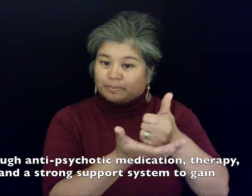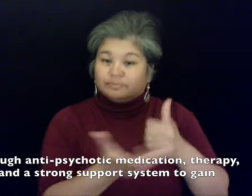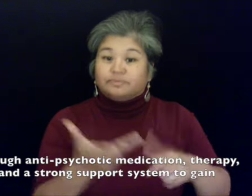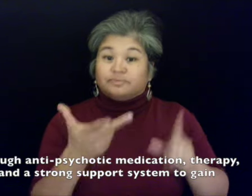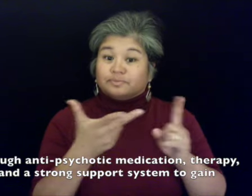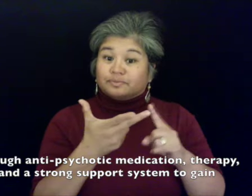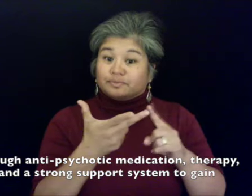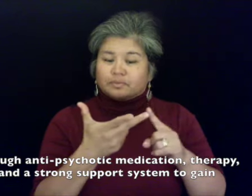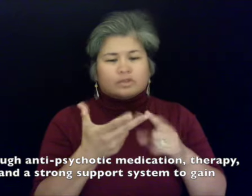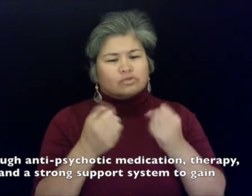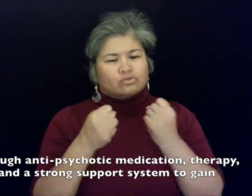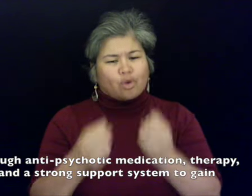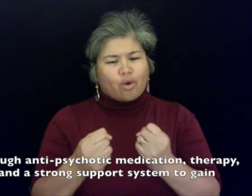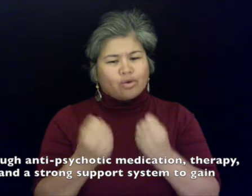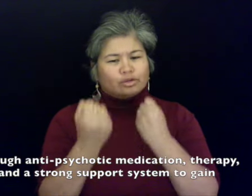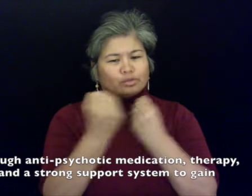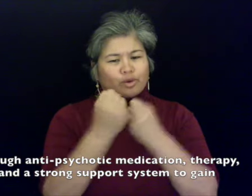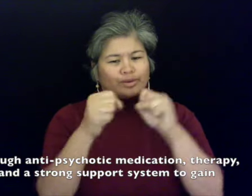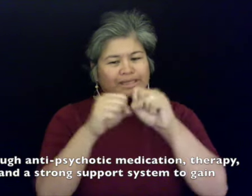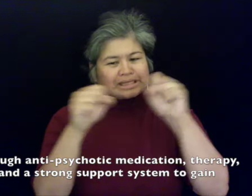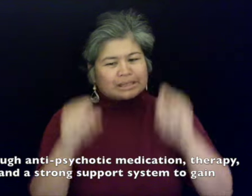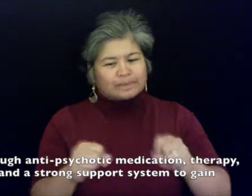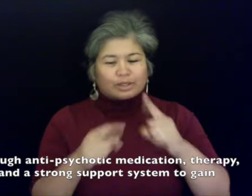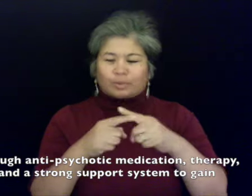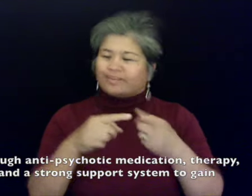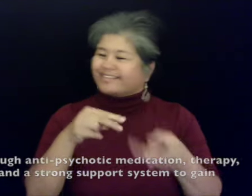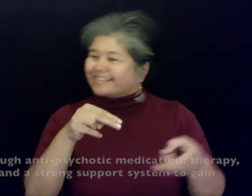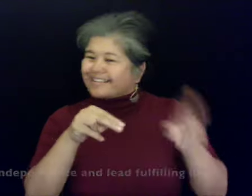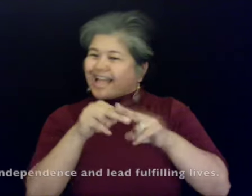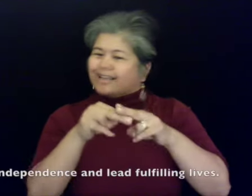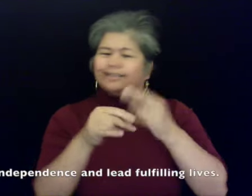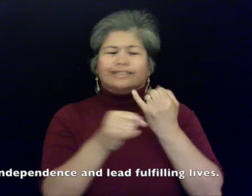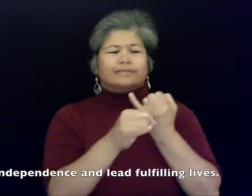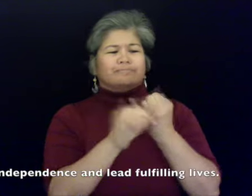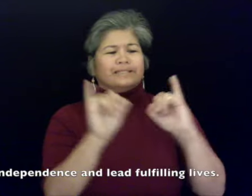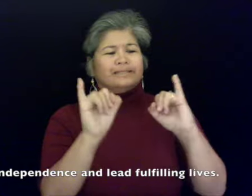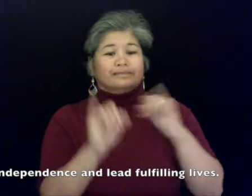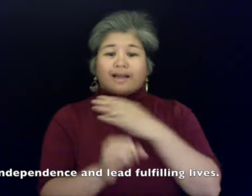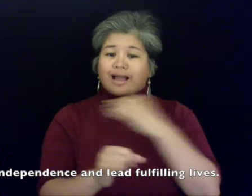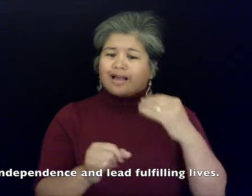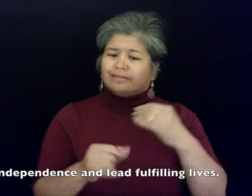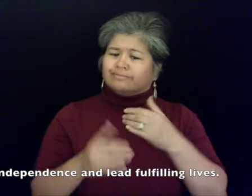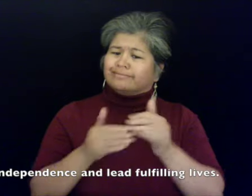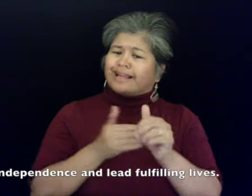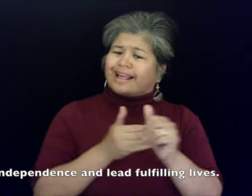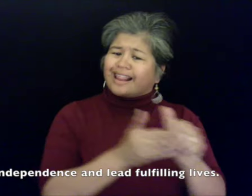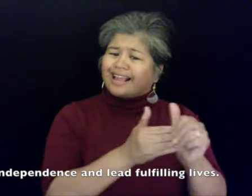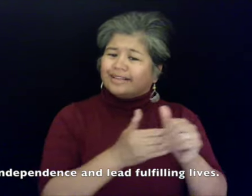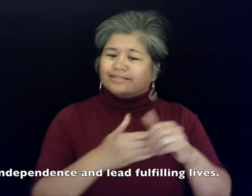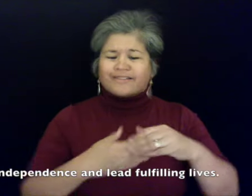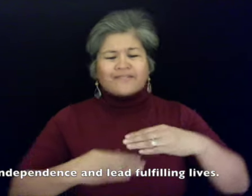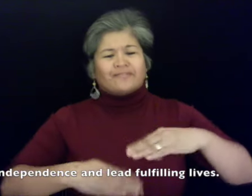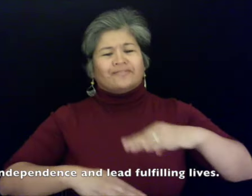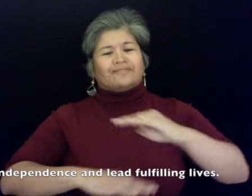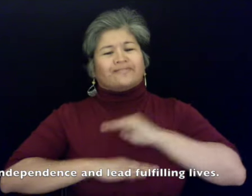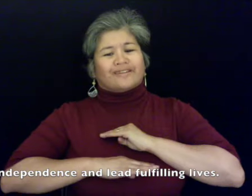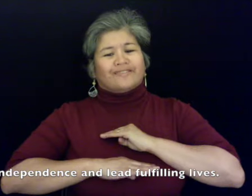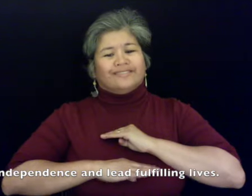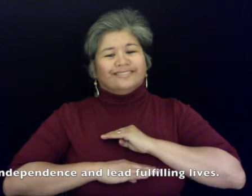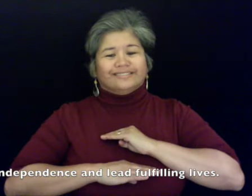to gain independence and lead fulfilling lives.